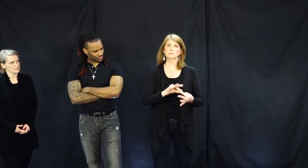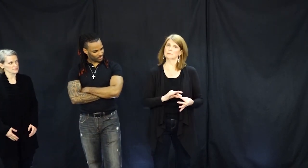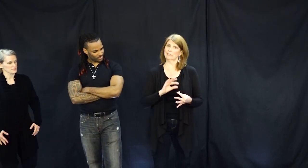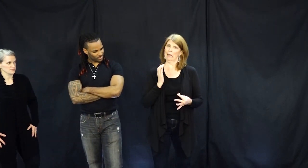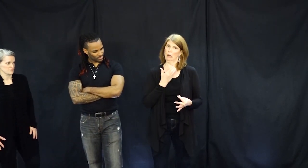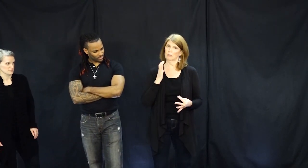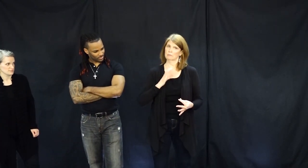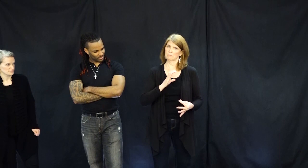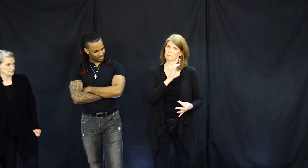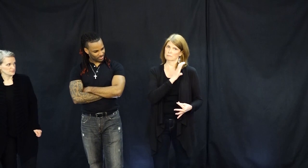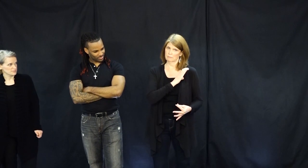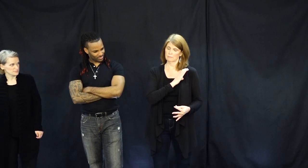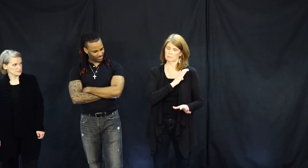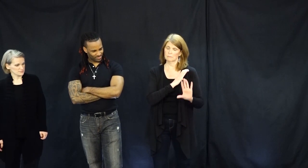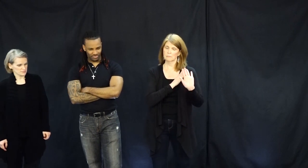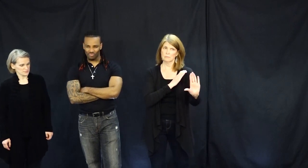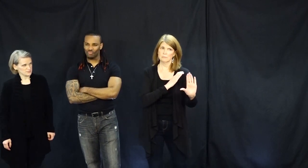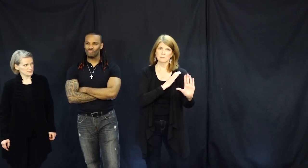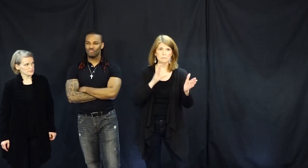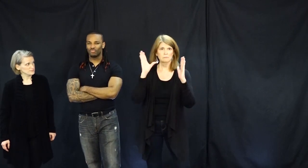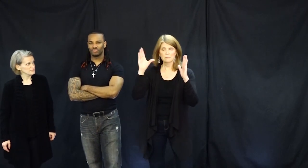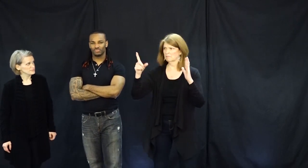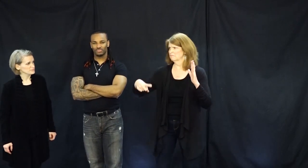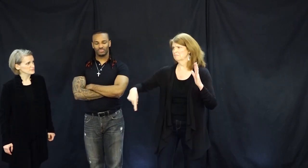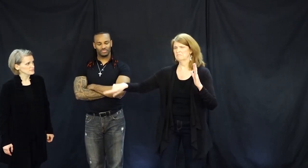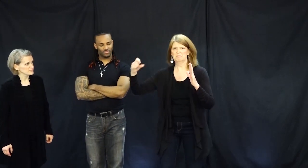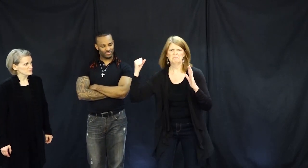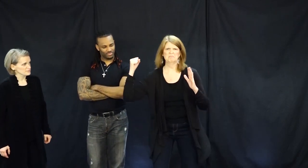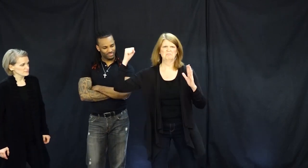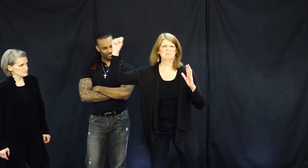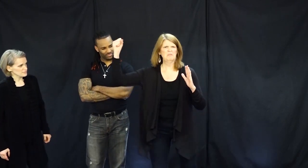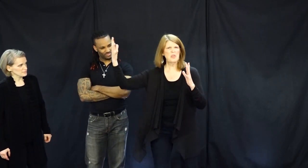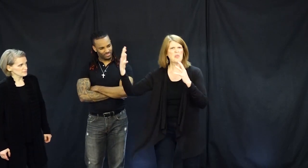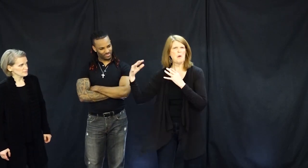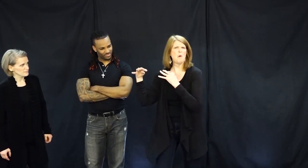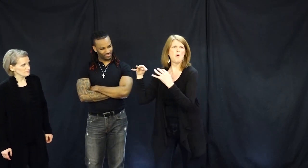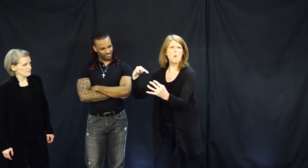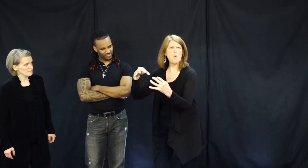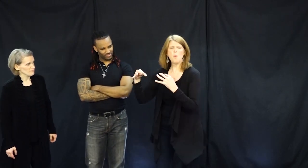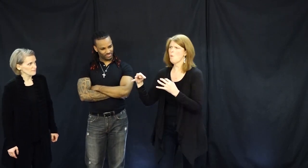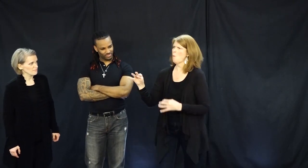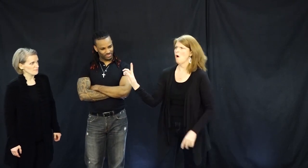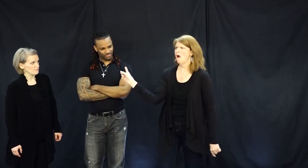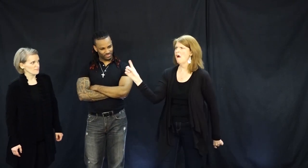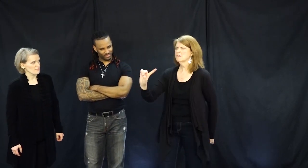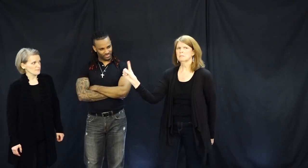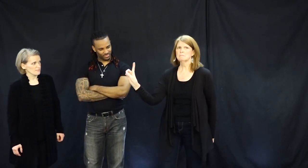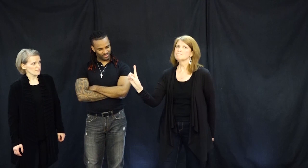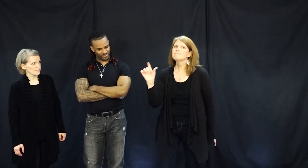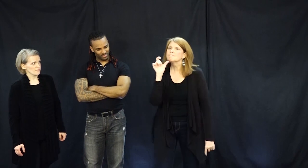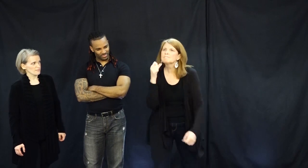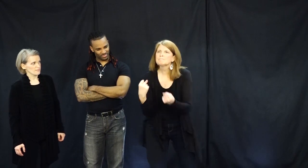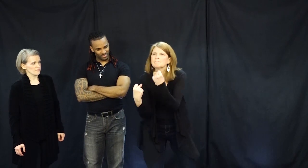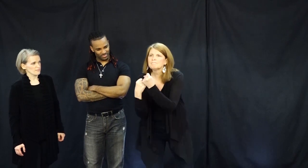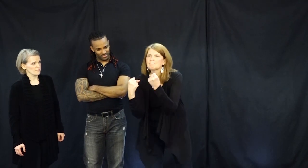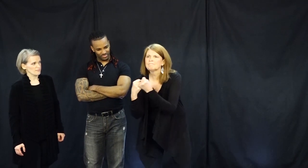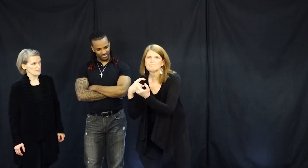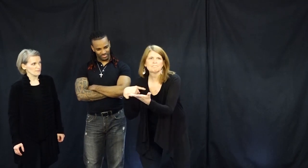Congress. Heed not the rabble who scream revolution. They have not your interest